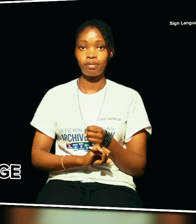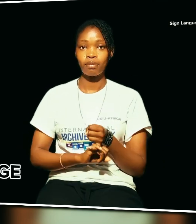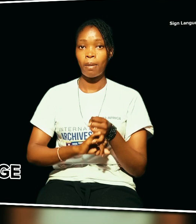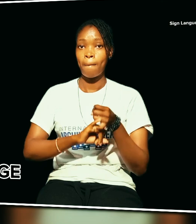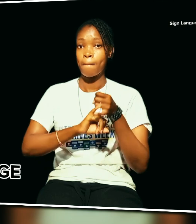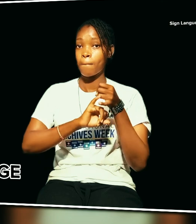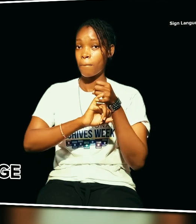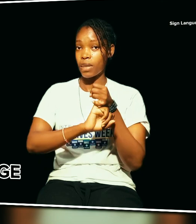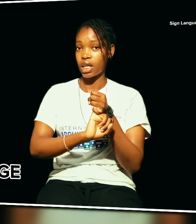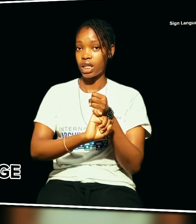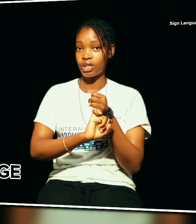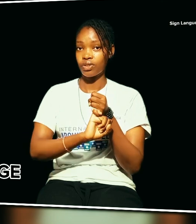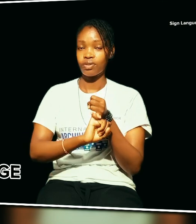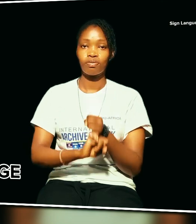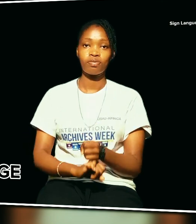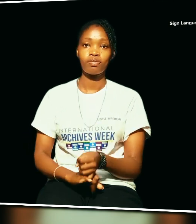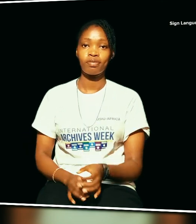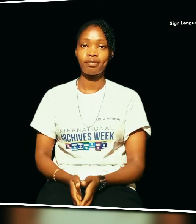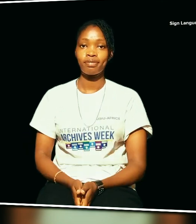Marriage.